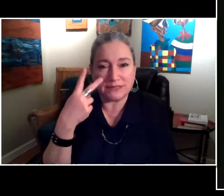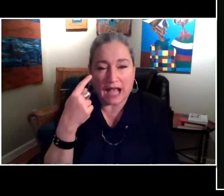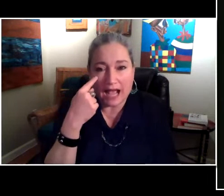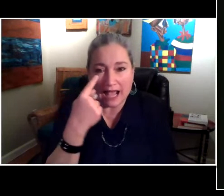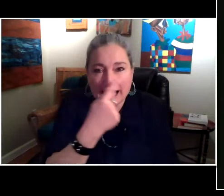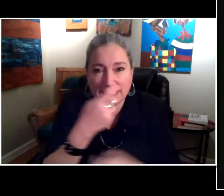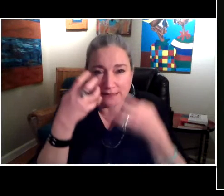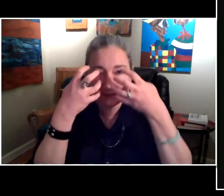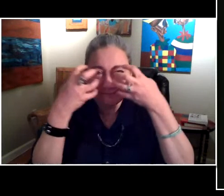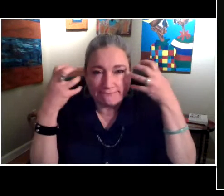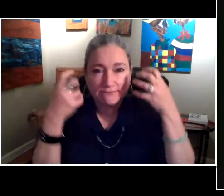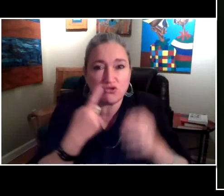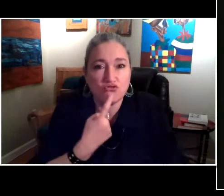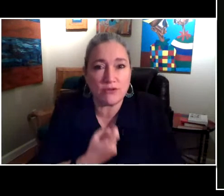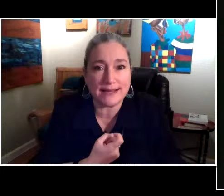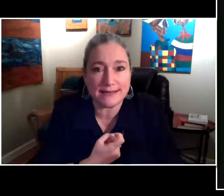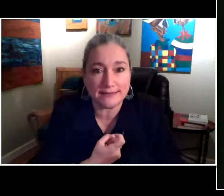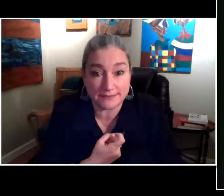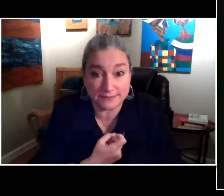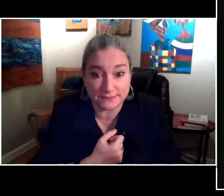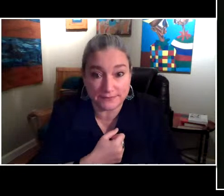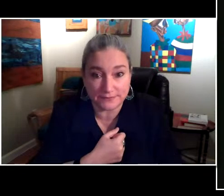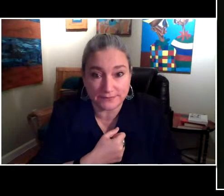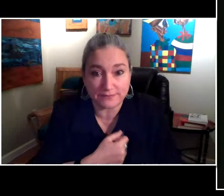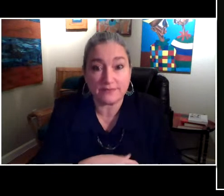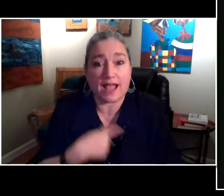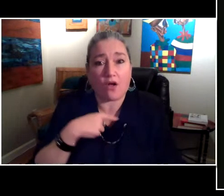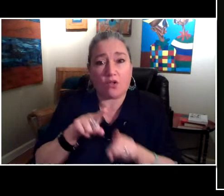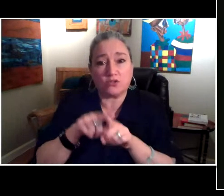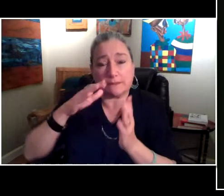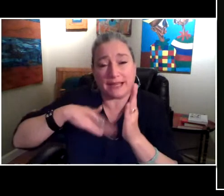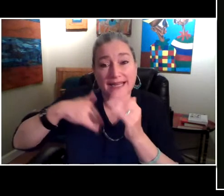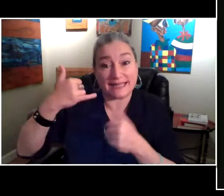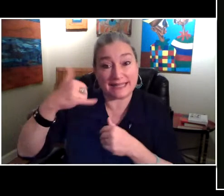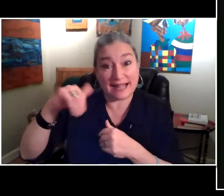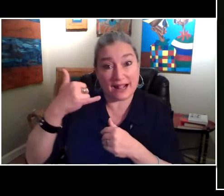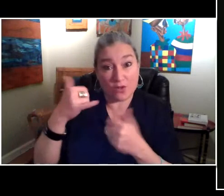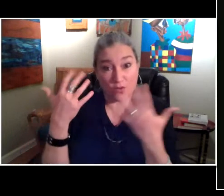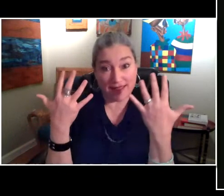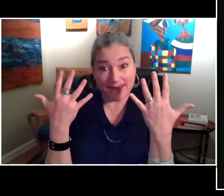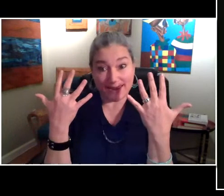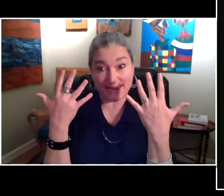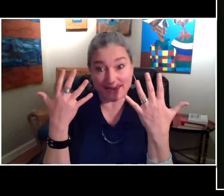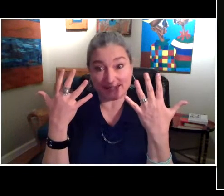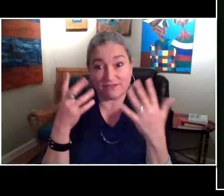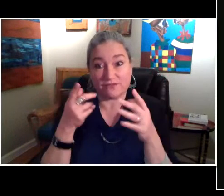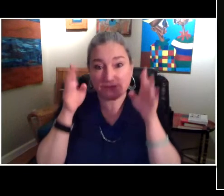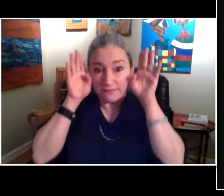speech 24/7. So that's why you see the eyes in the painting are red.